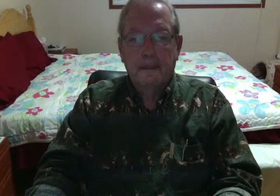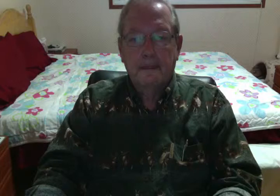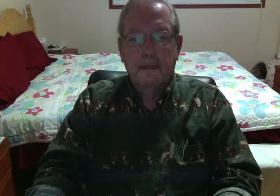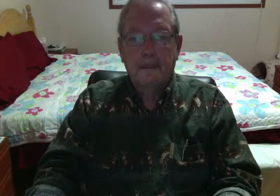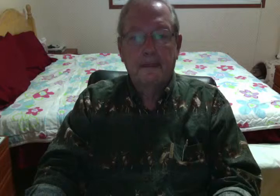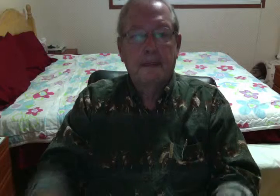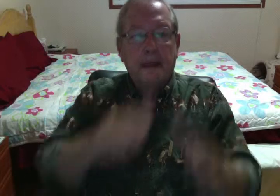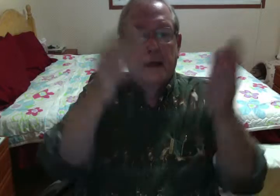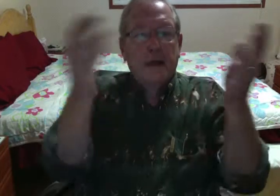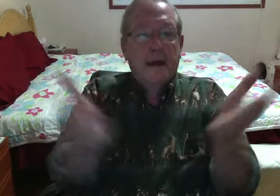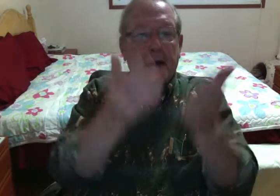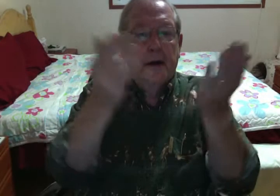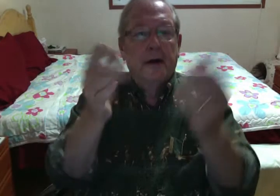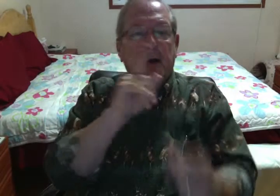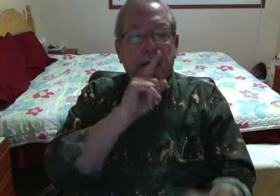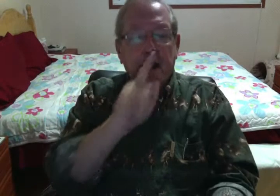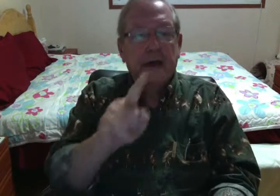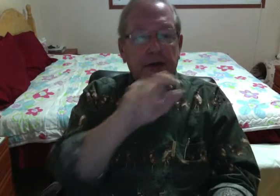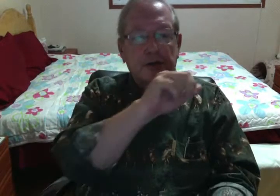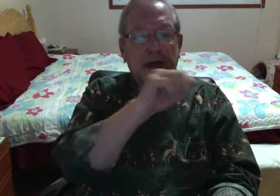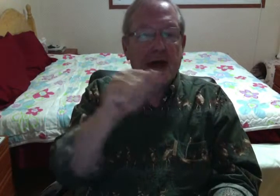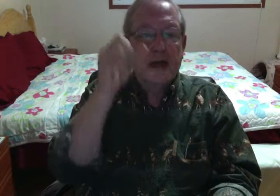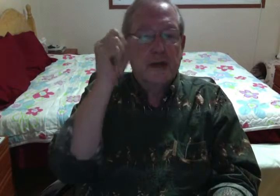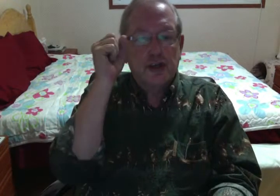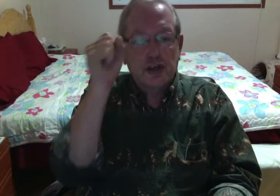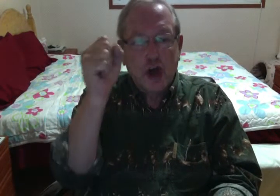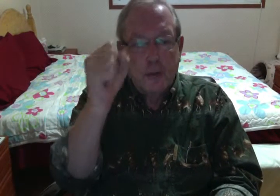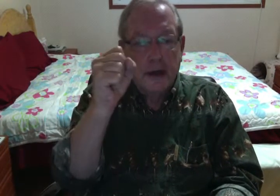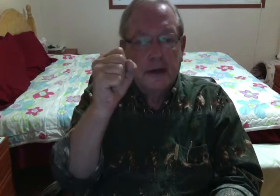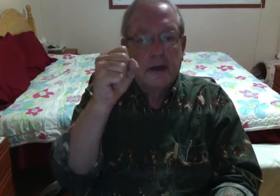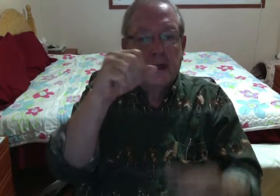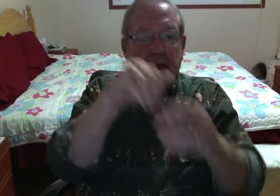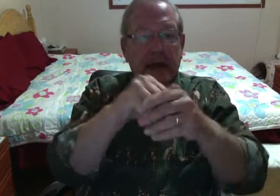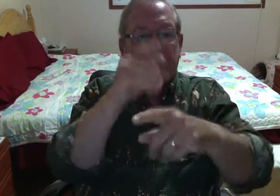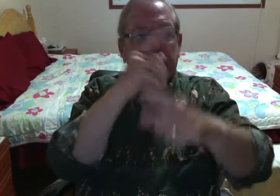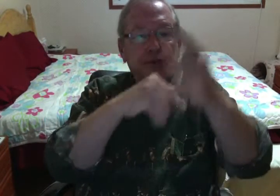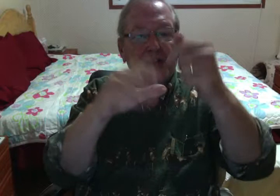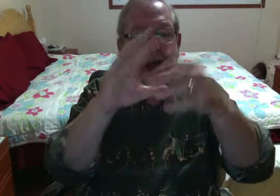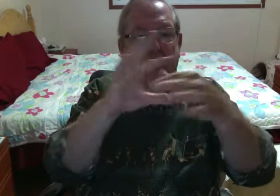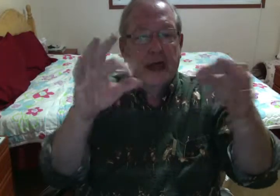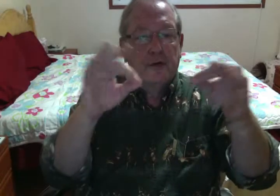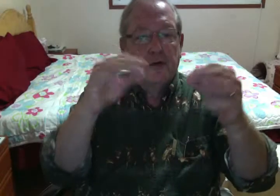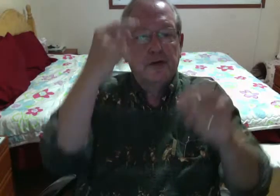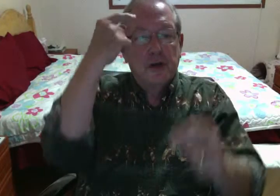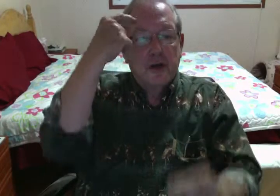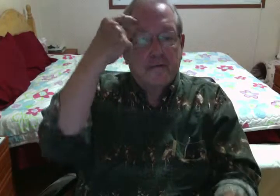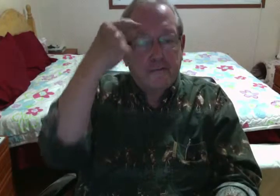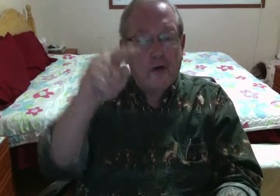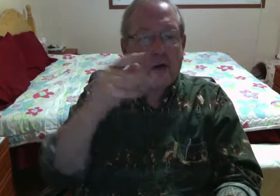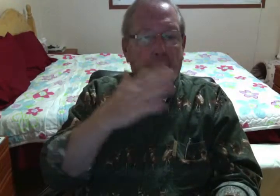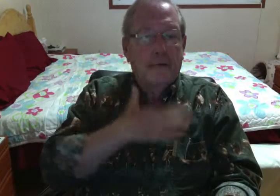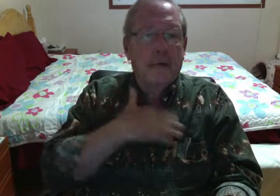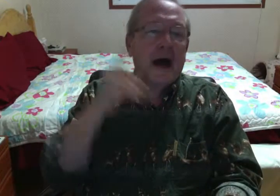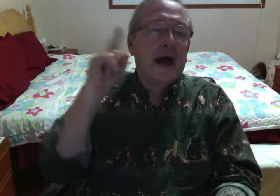Here is a sermon in sign language for my